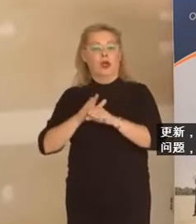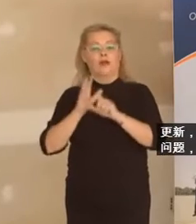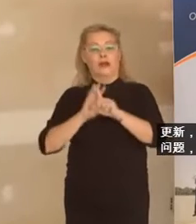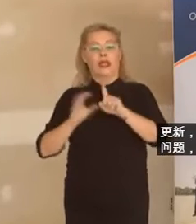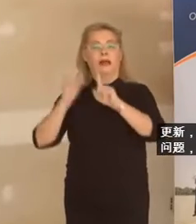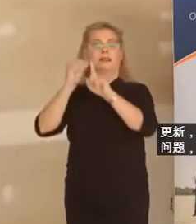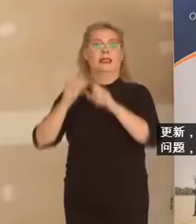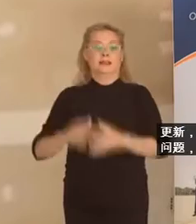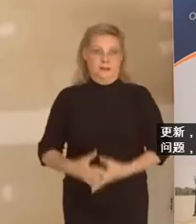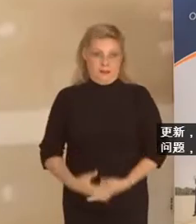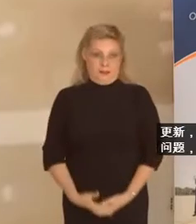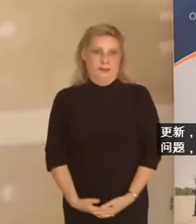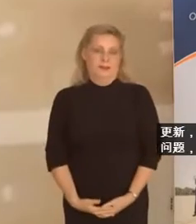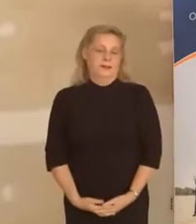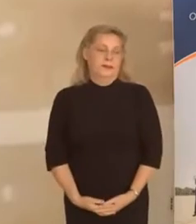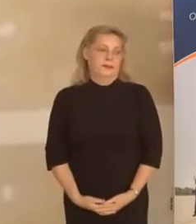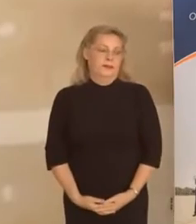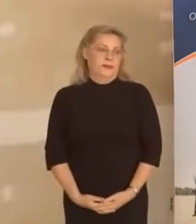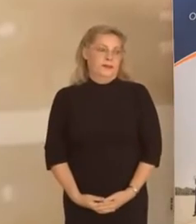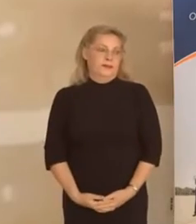questions.